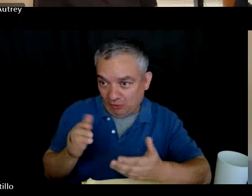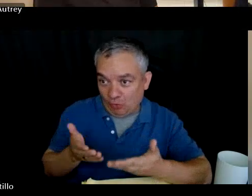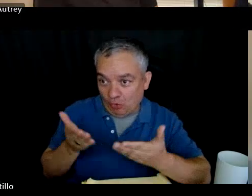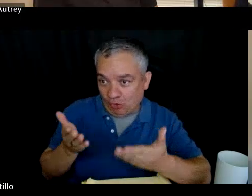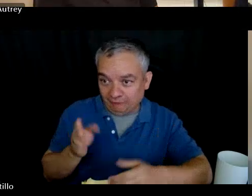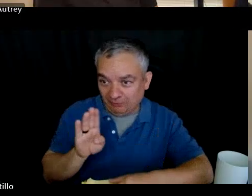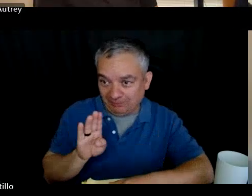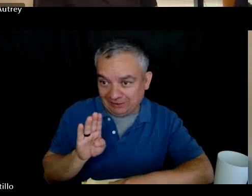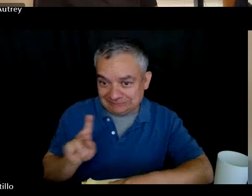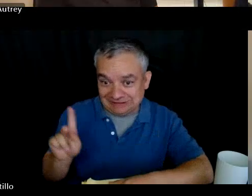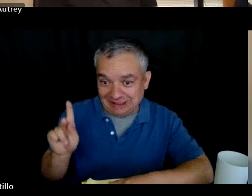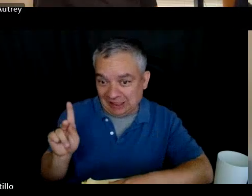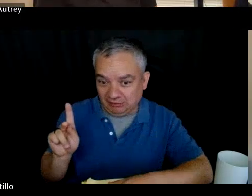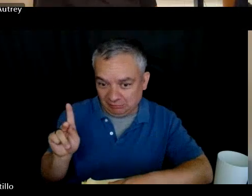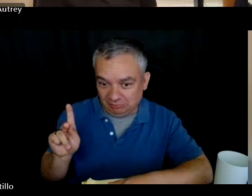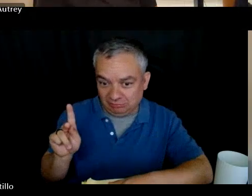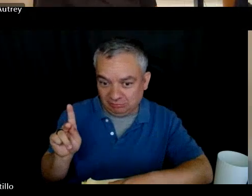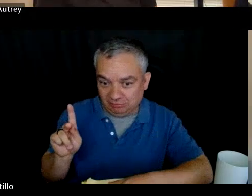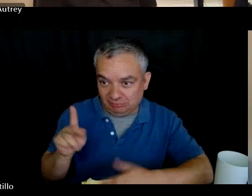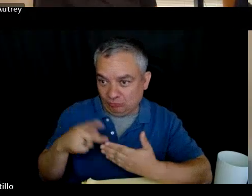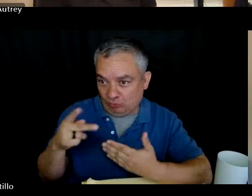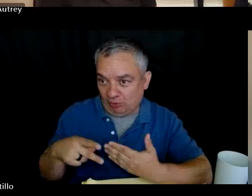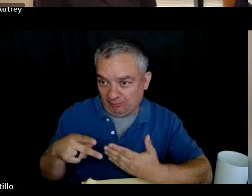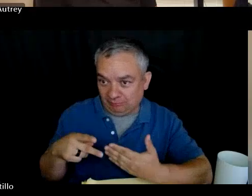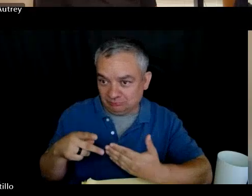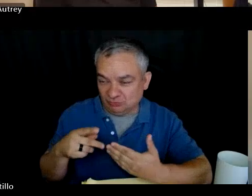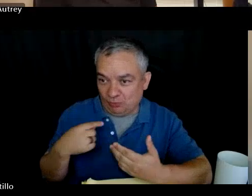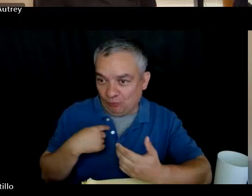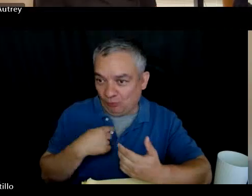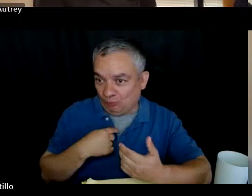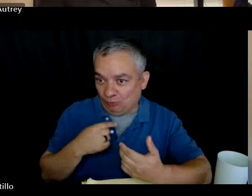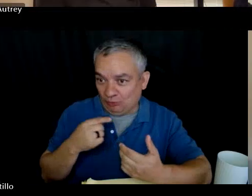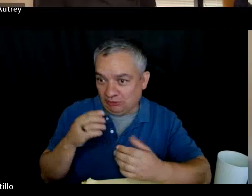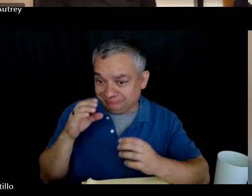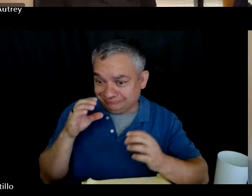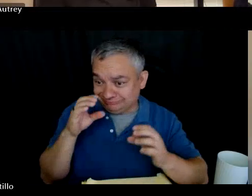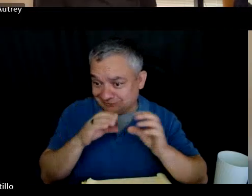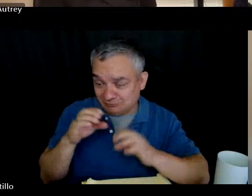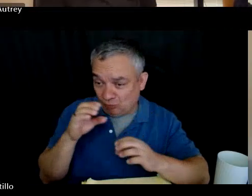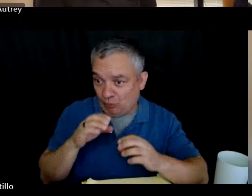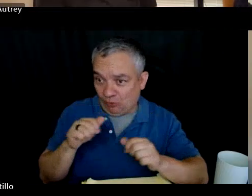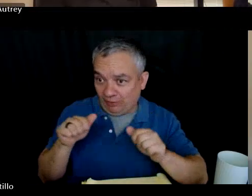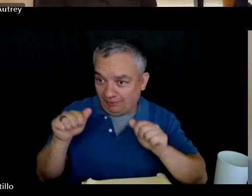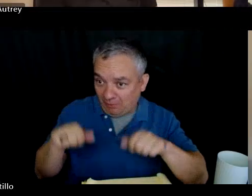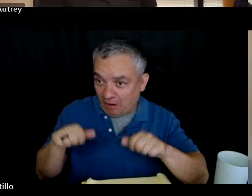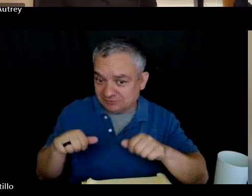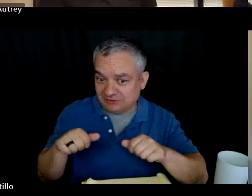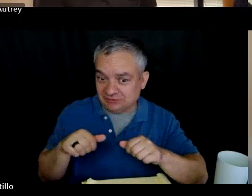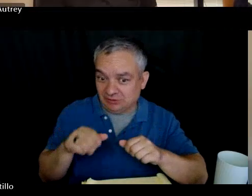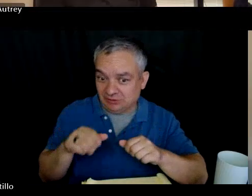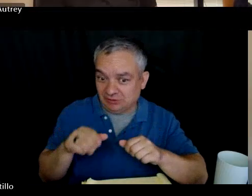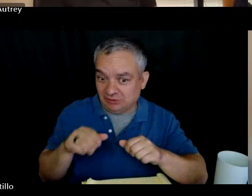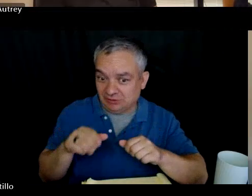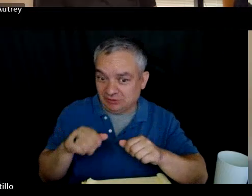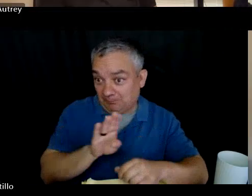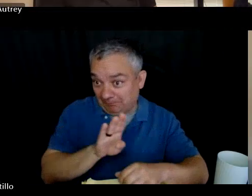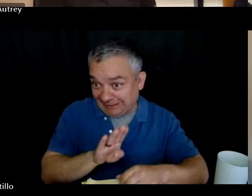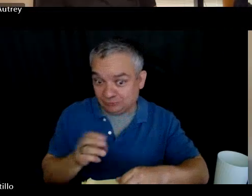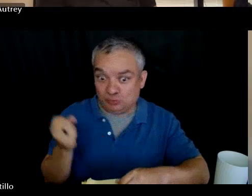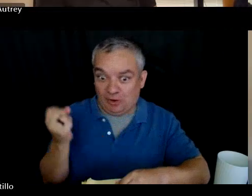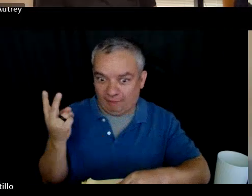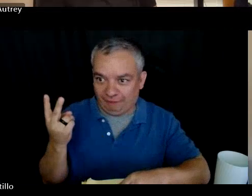UNCG is the only college right now that's offering a birth to K, birth to 5 program. And so I was